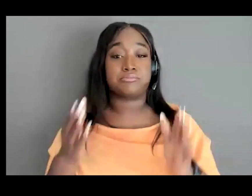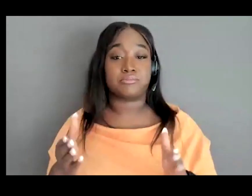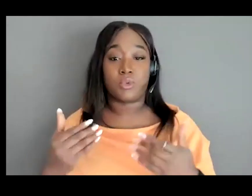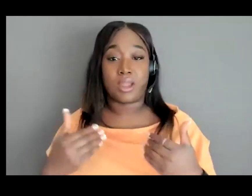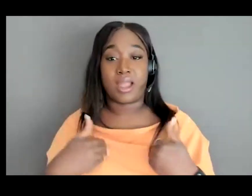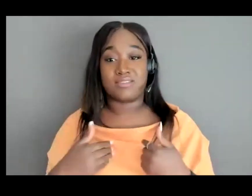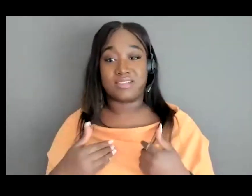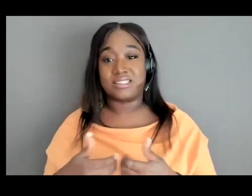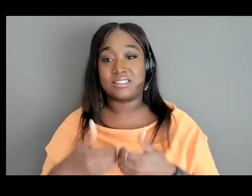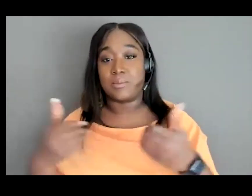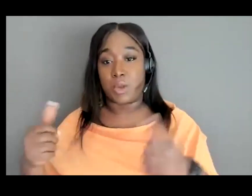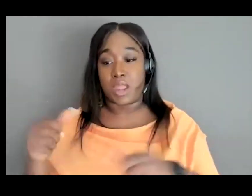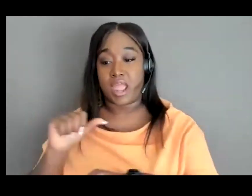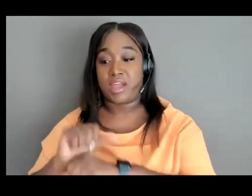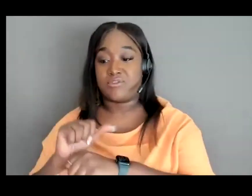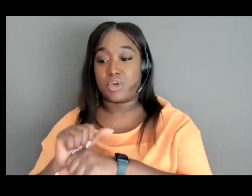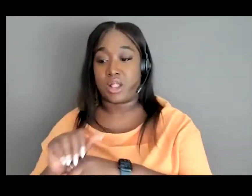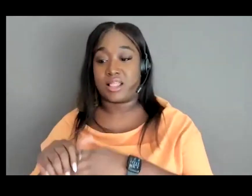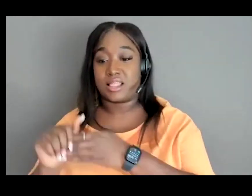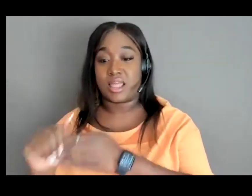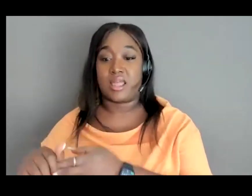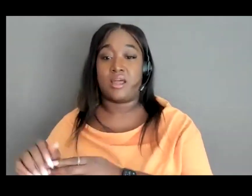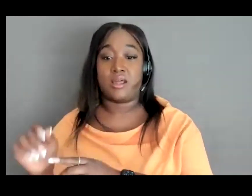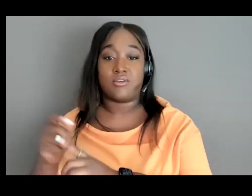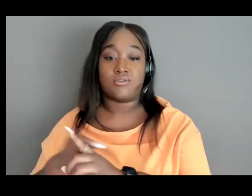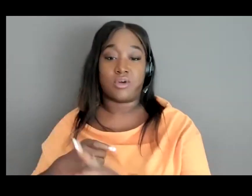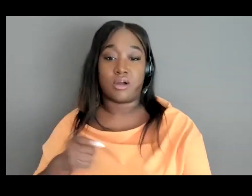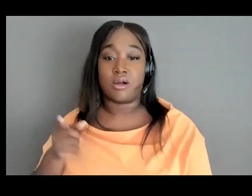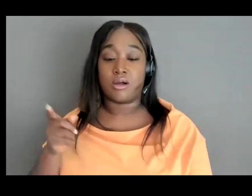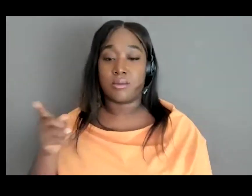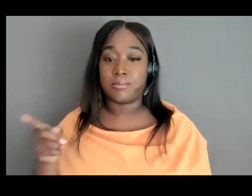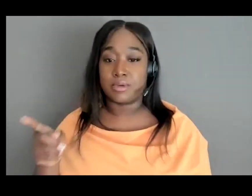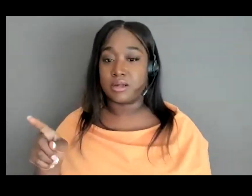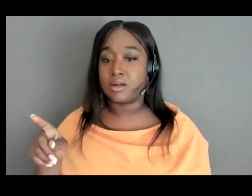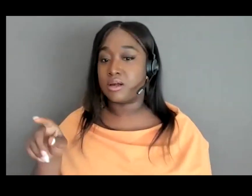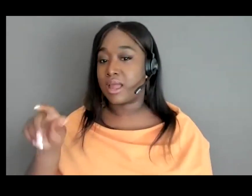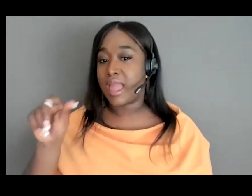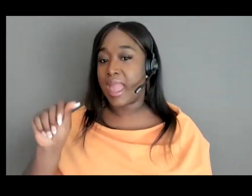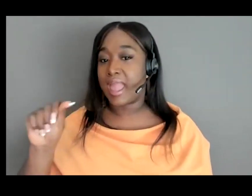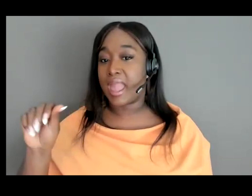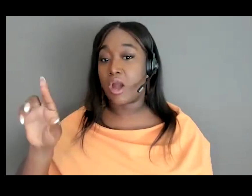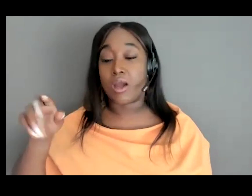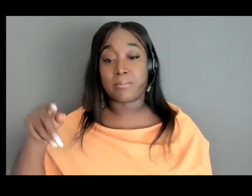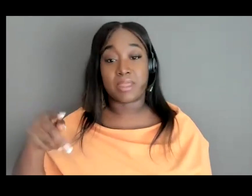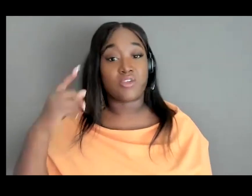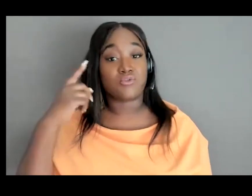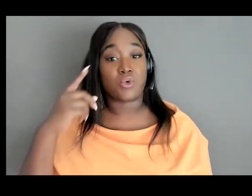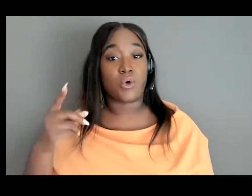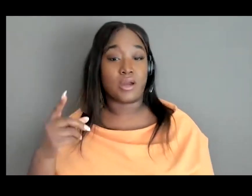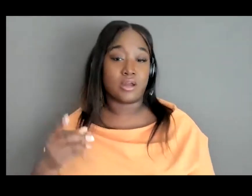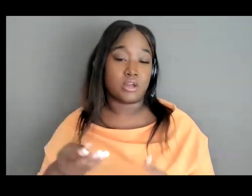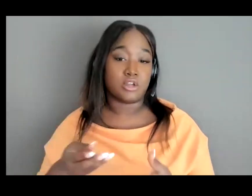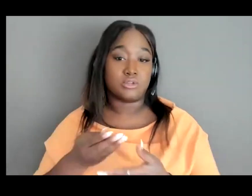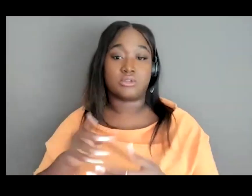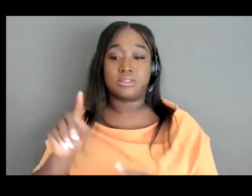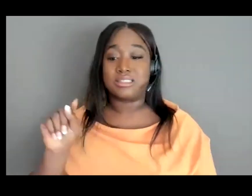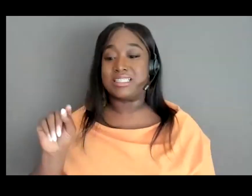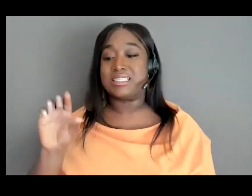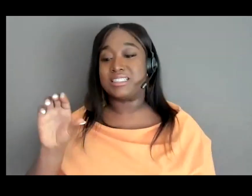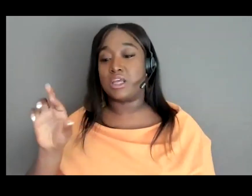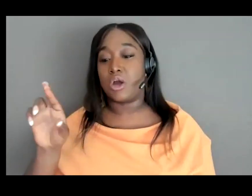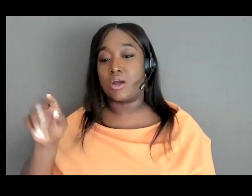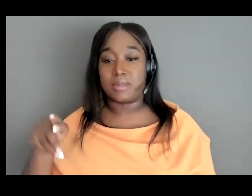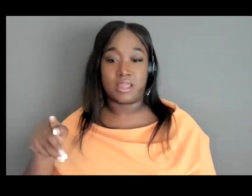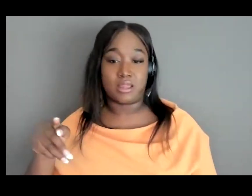And there's a separate effort being led by SUMSI and AARP for transactional data standards out